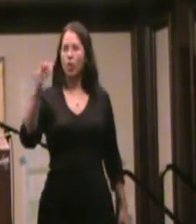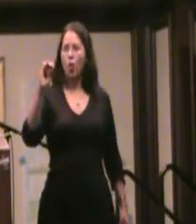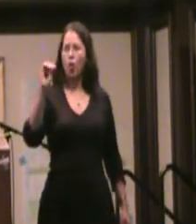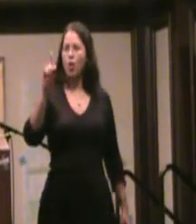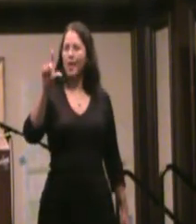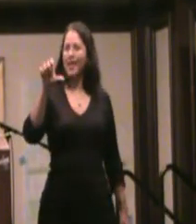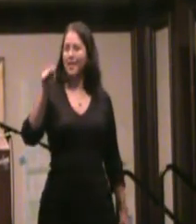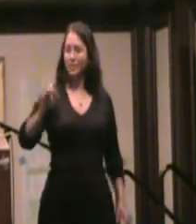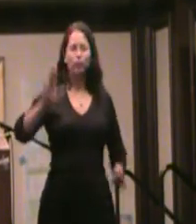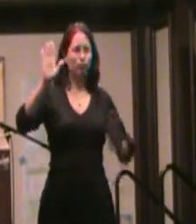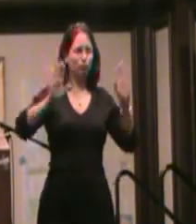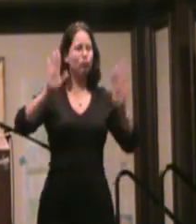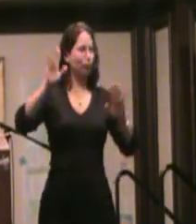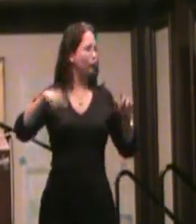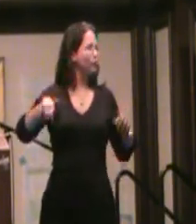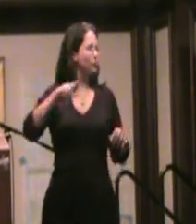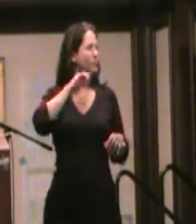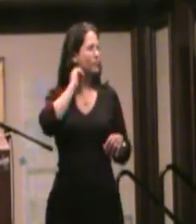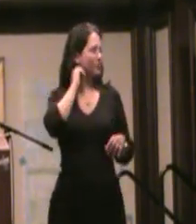know frijoles?